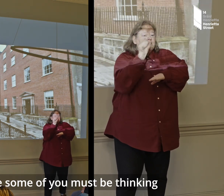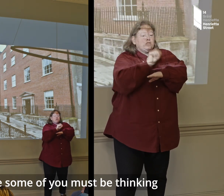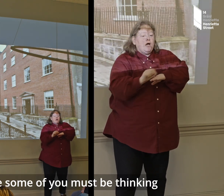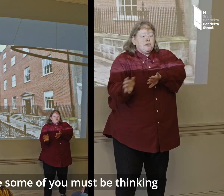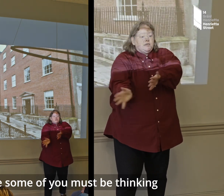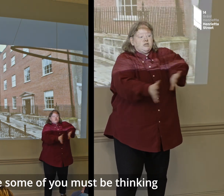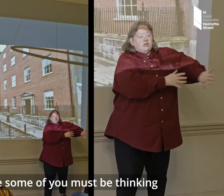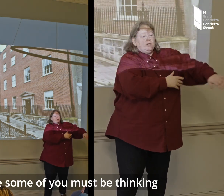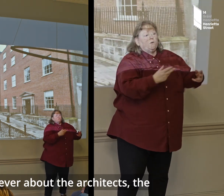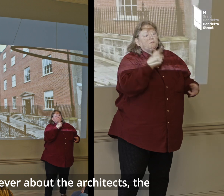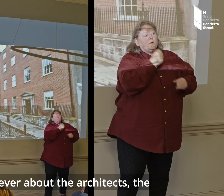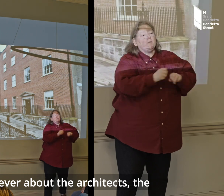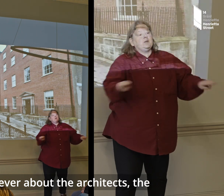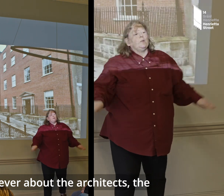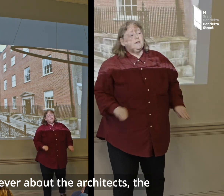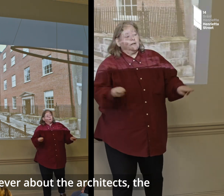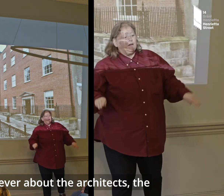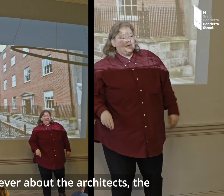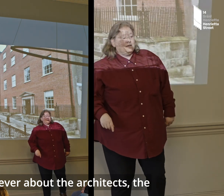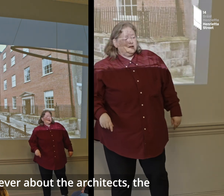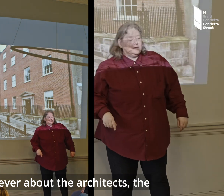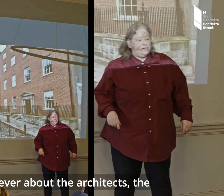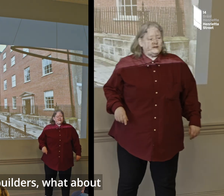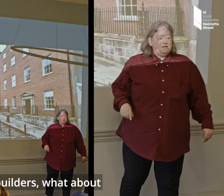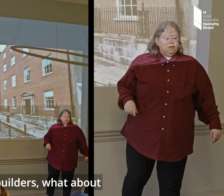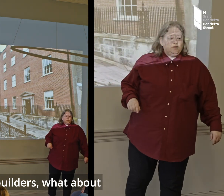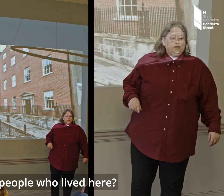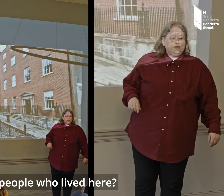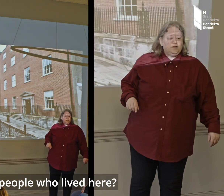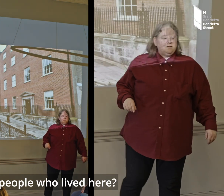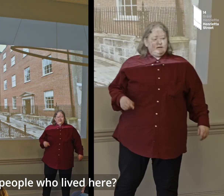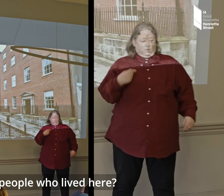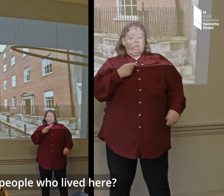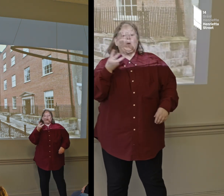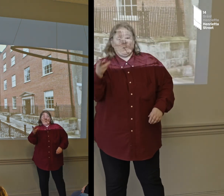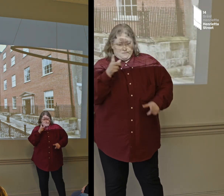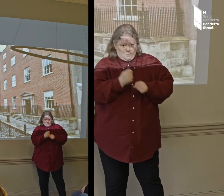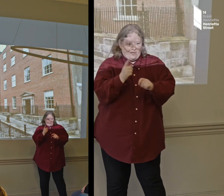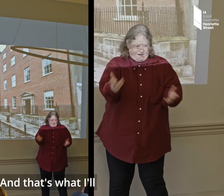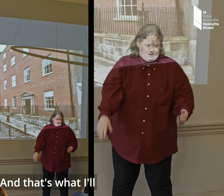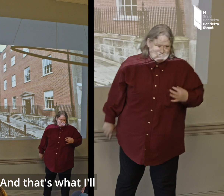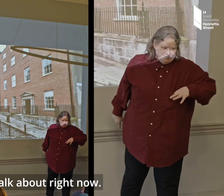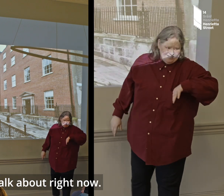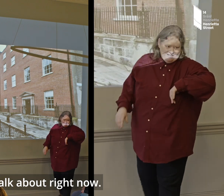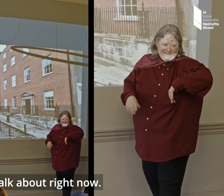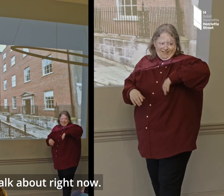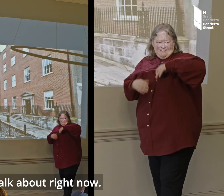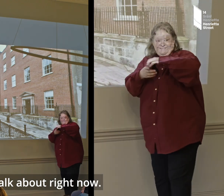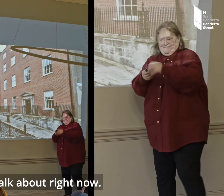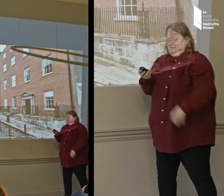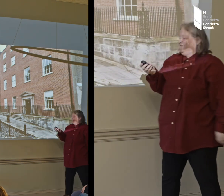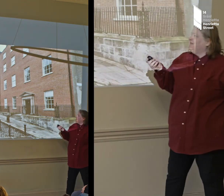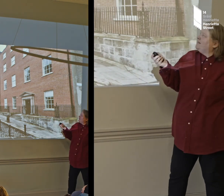And I'm sure some of you must be thinking that, you know, whatever about the architects, the builders, what about the people who lived here? And that's what I'll talk about right